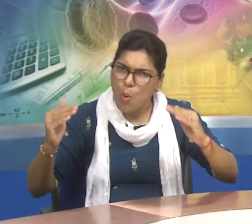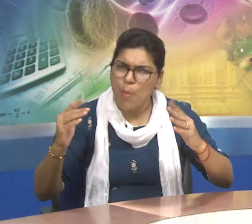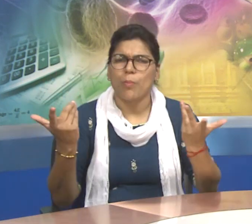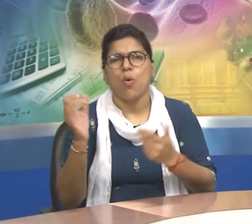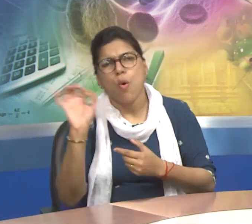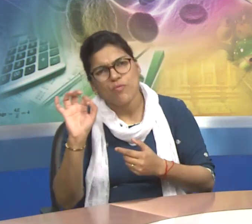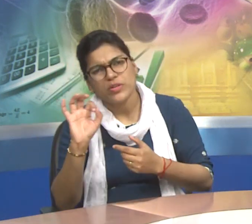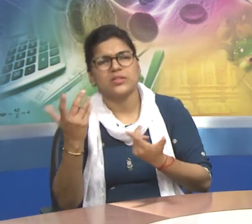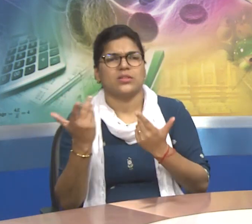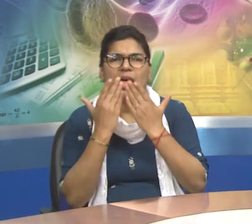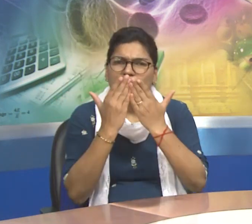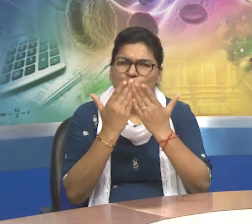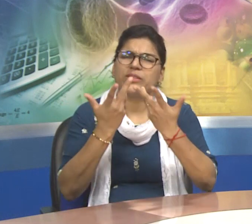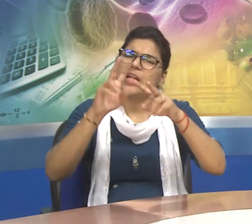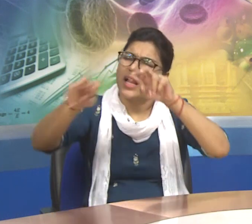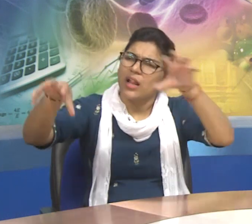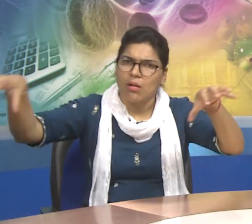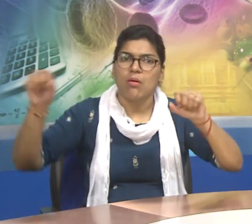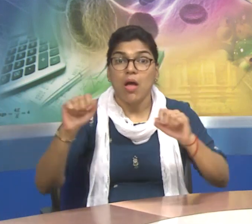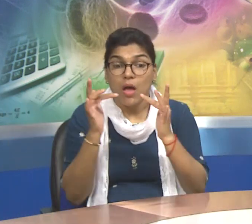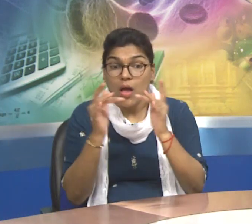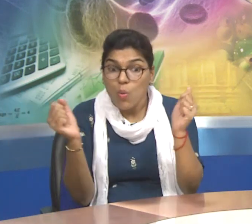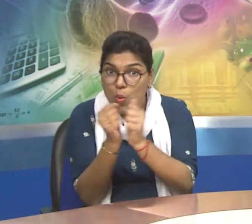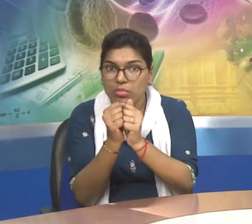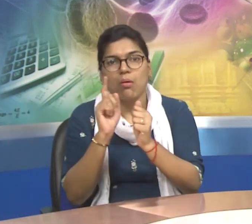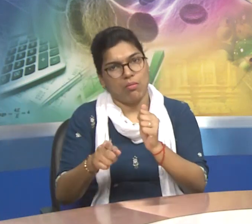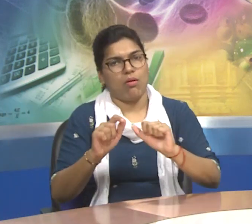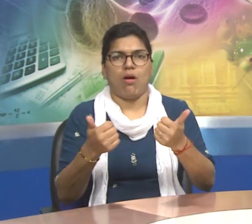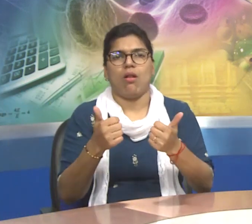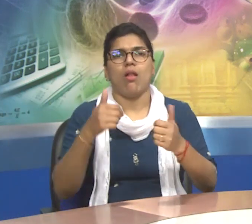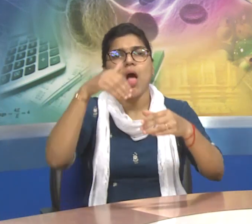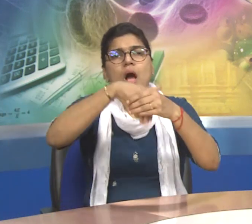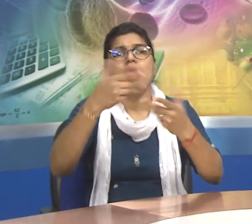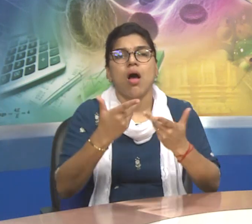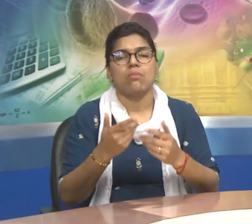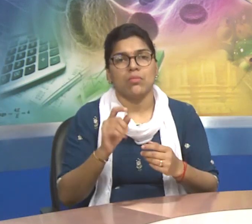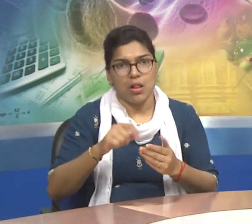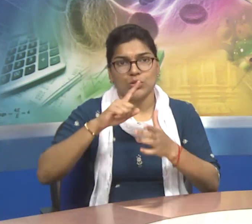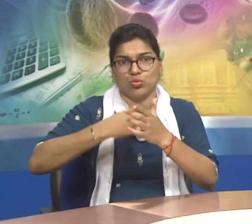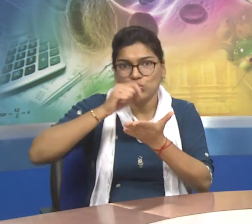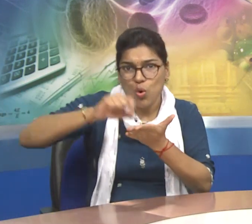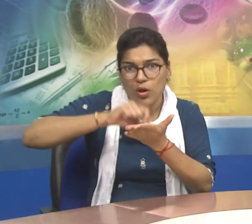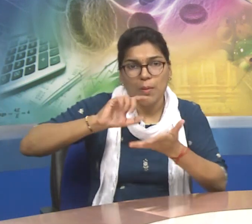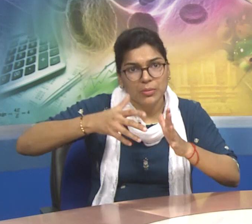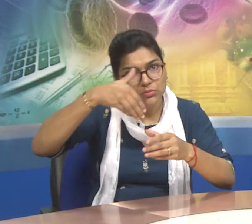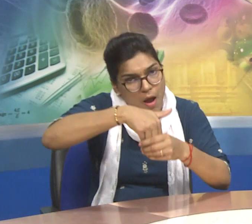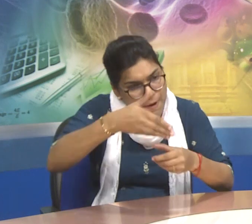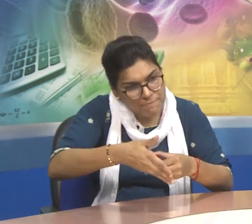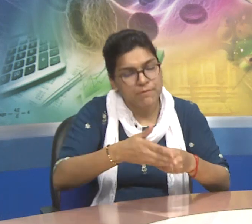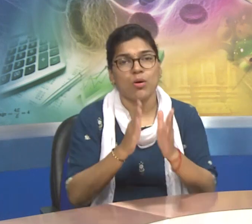e-books, e-thesis, dissertations, and online databases.